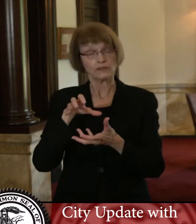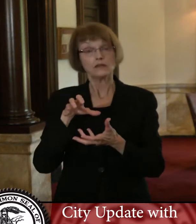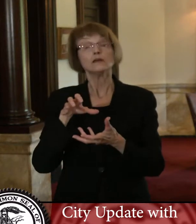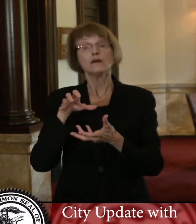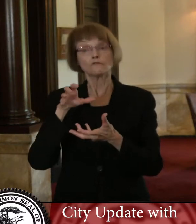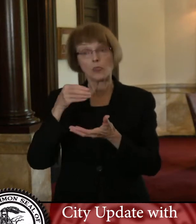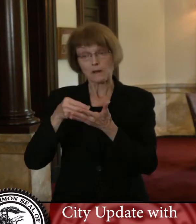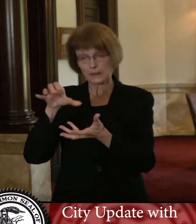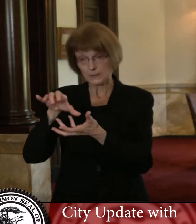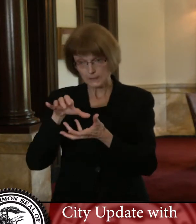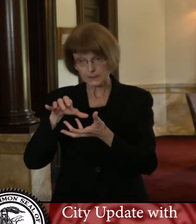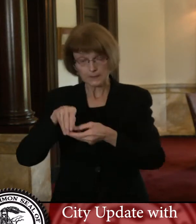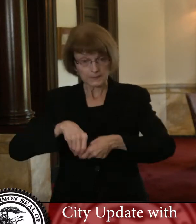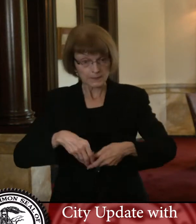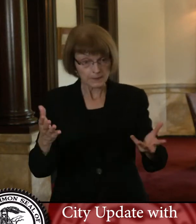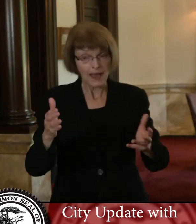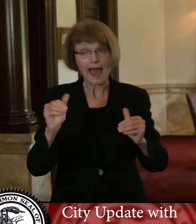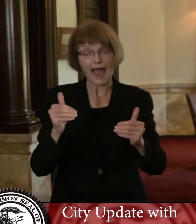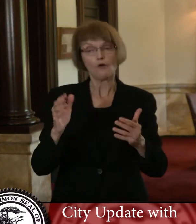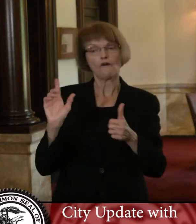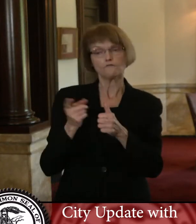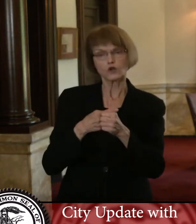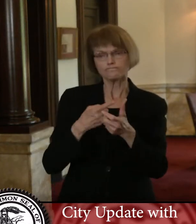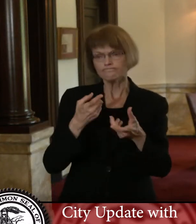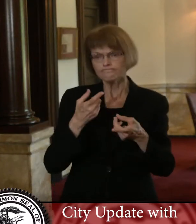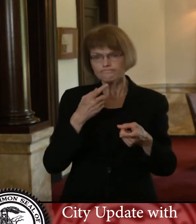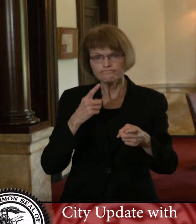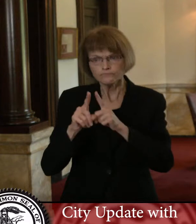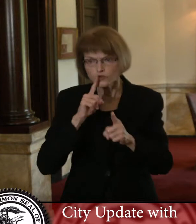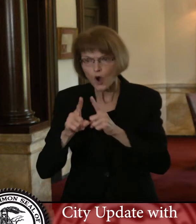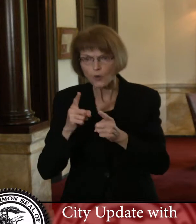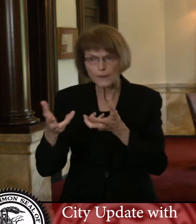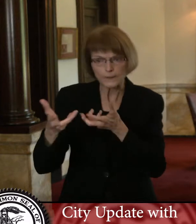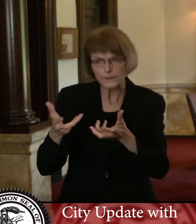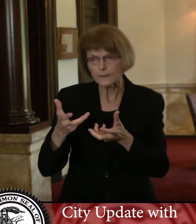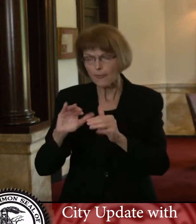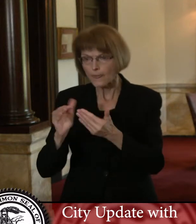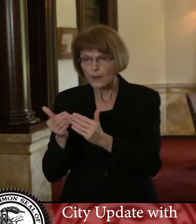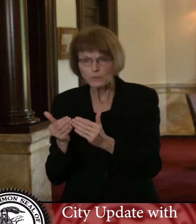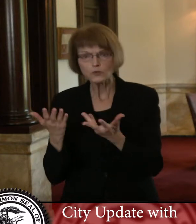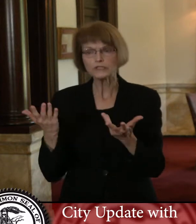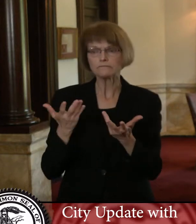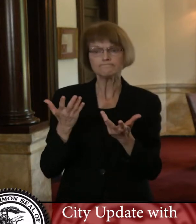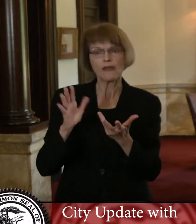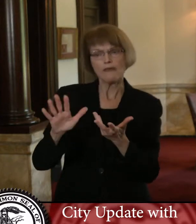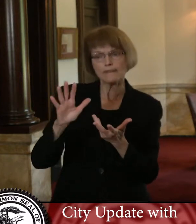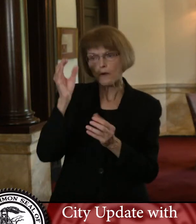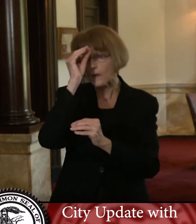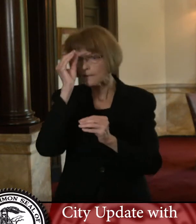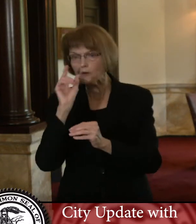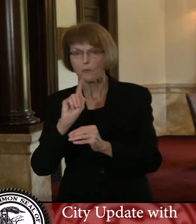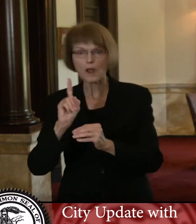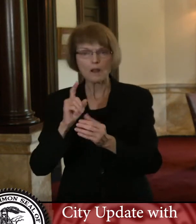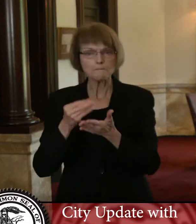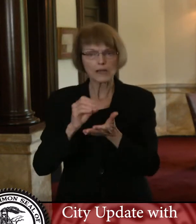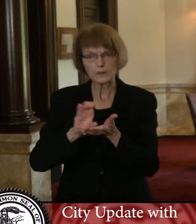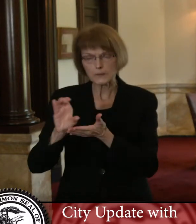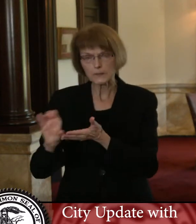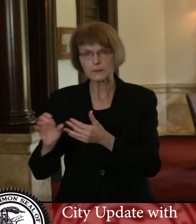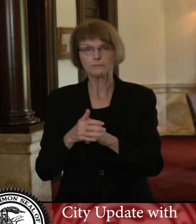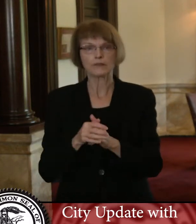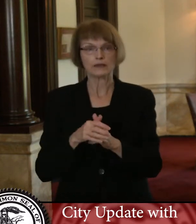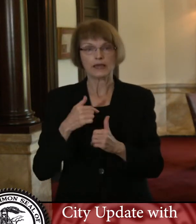with community input to maximize the transformational impact this opportunity represents. I convened the